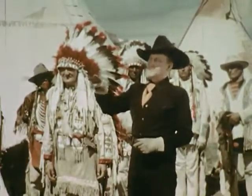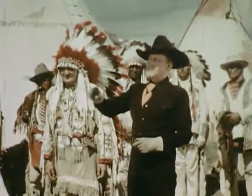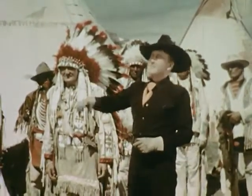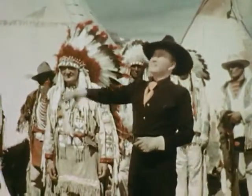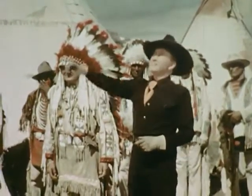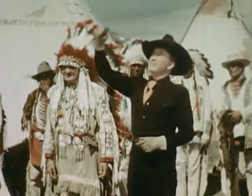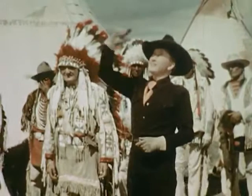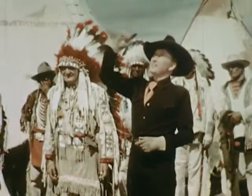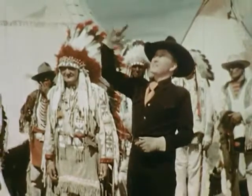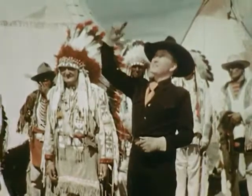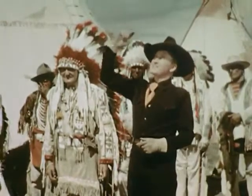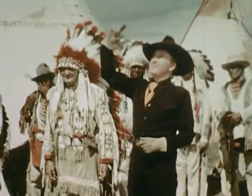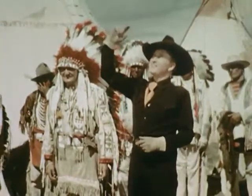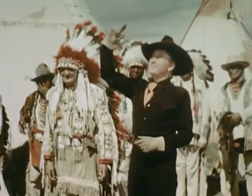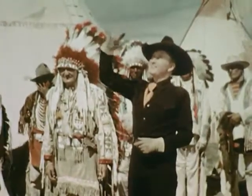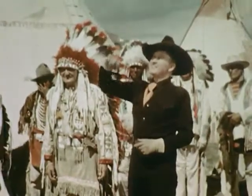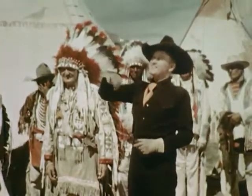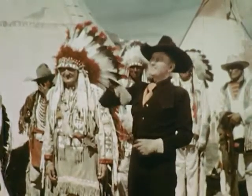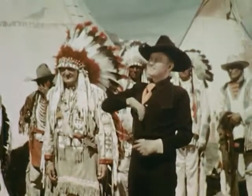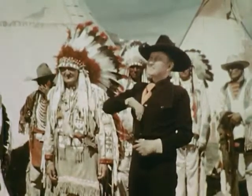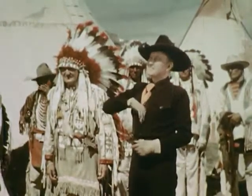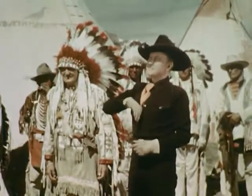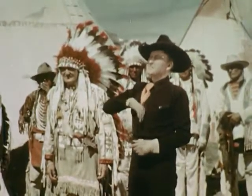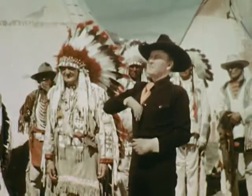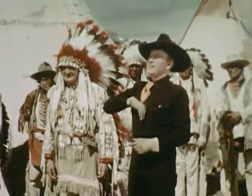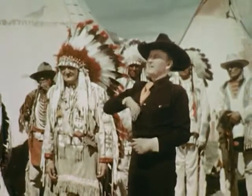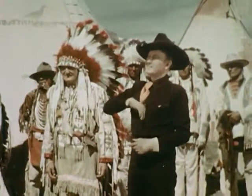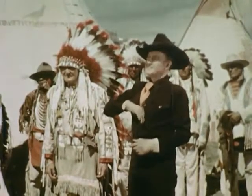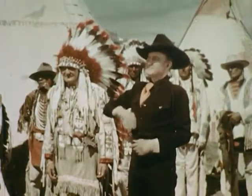you, and the sun is